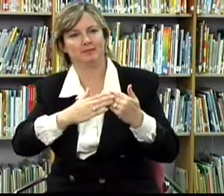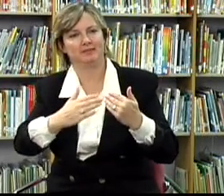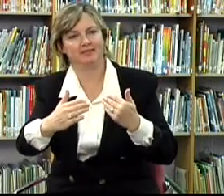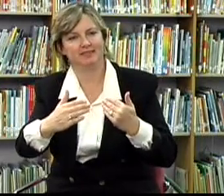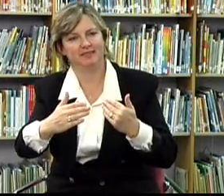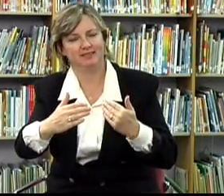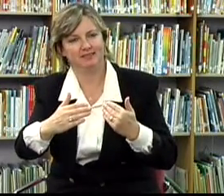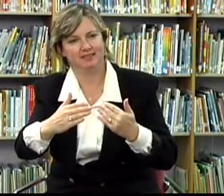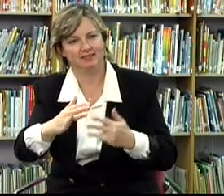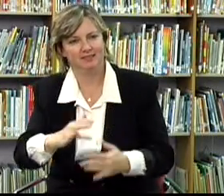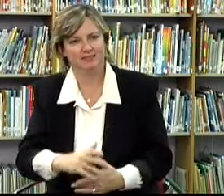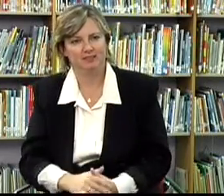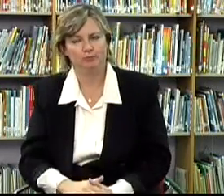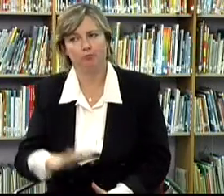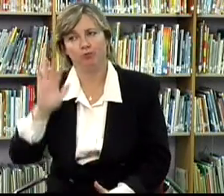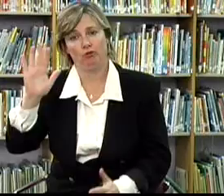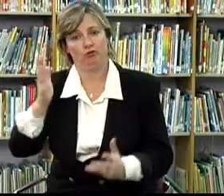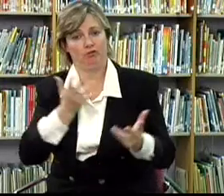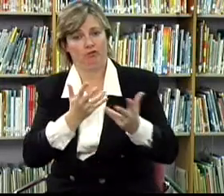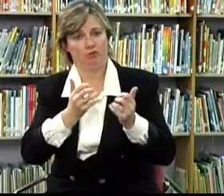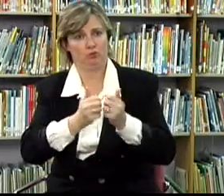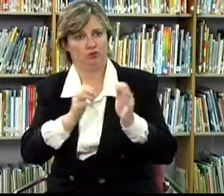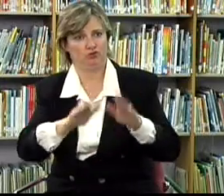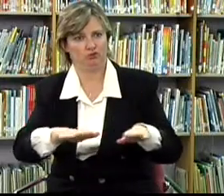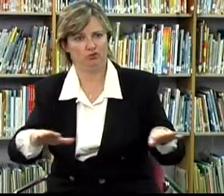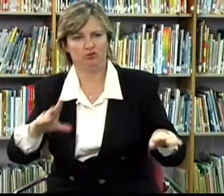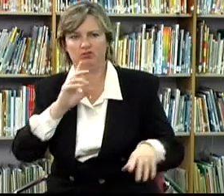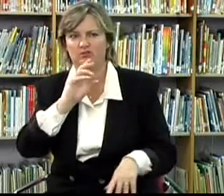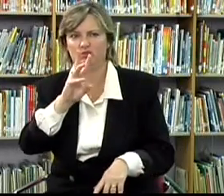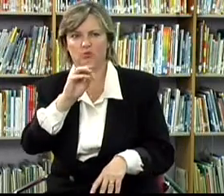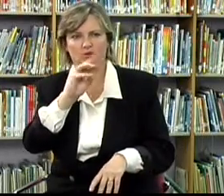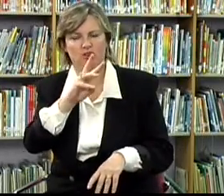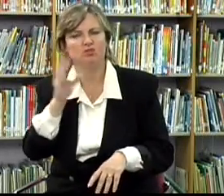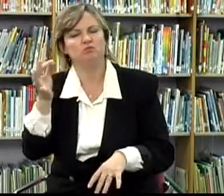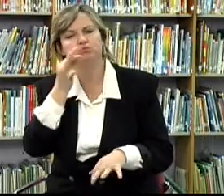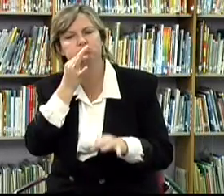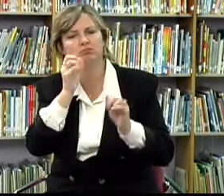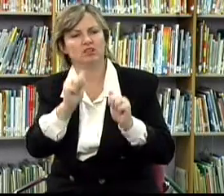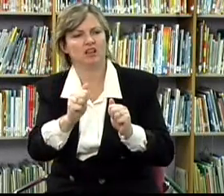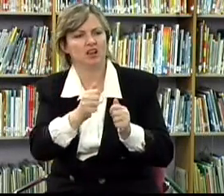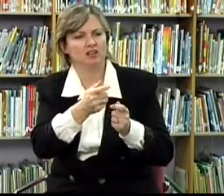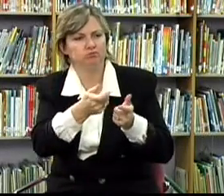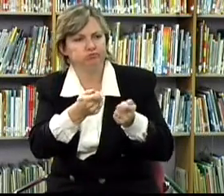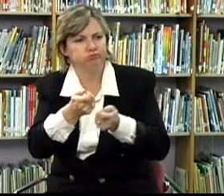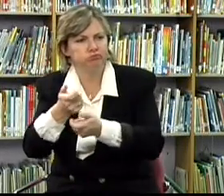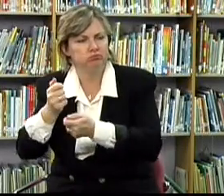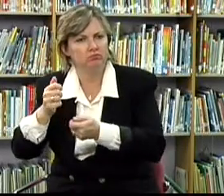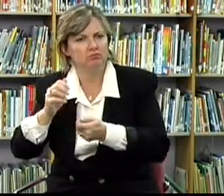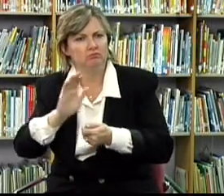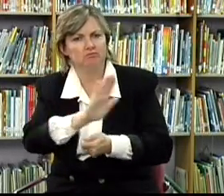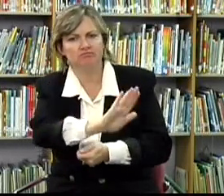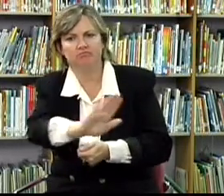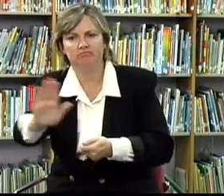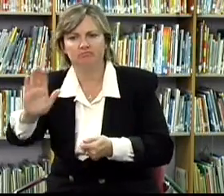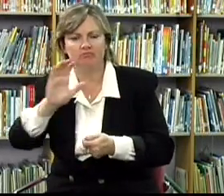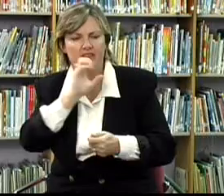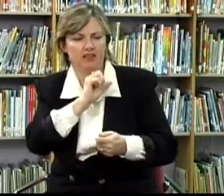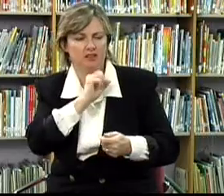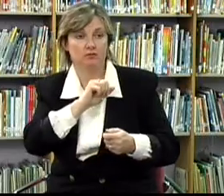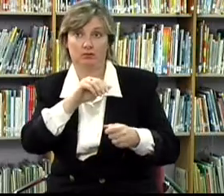and she so looked forward to the future of it. The way she worked with the children was so expert. She can